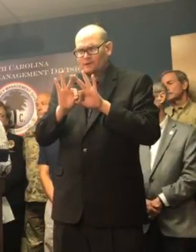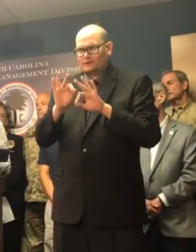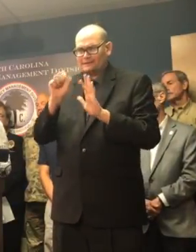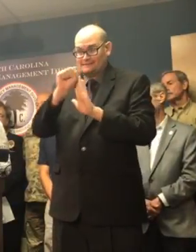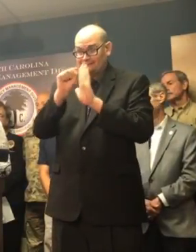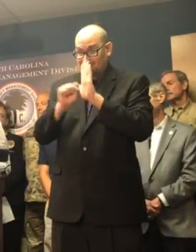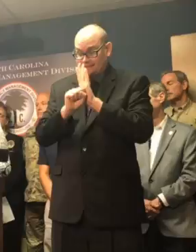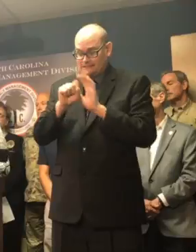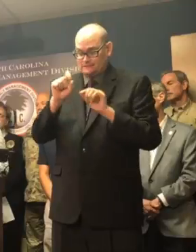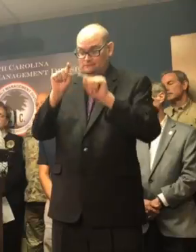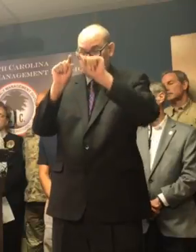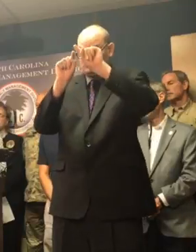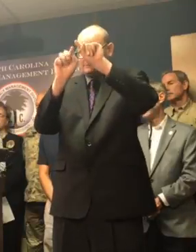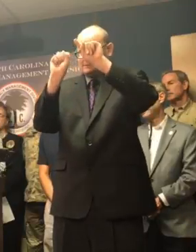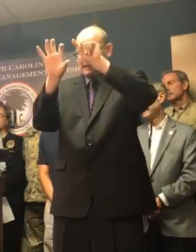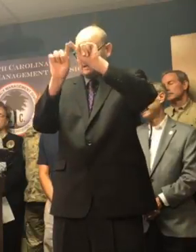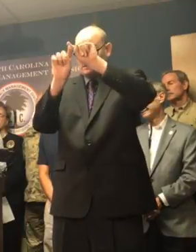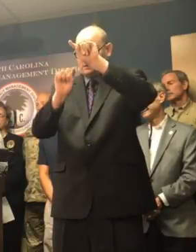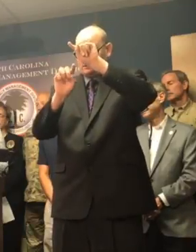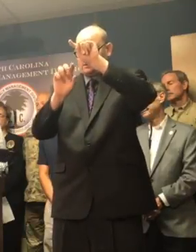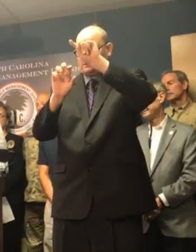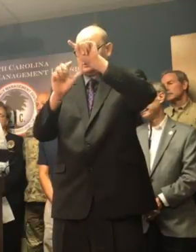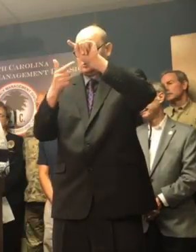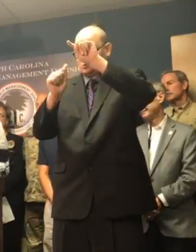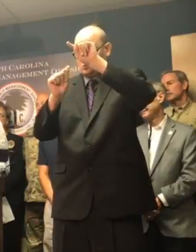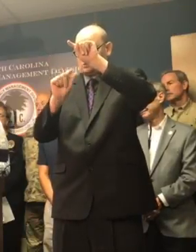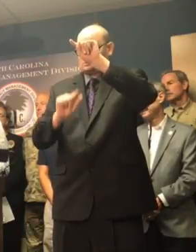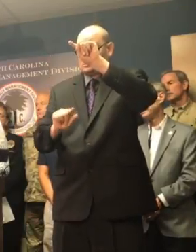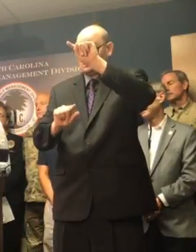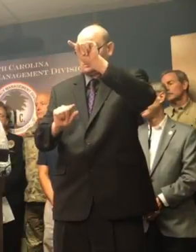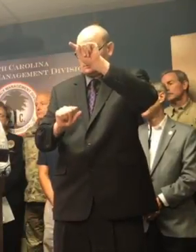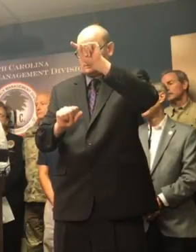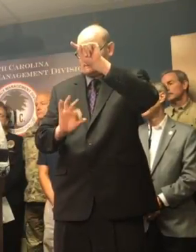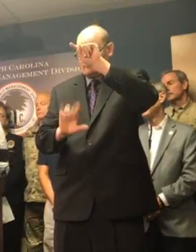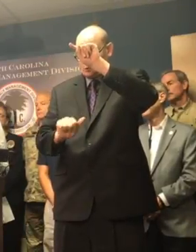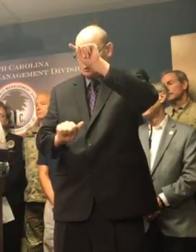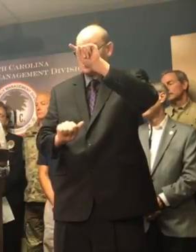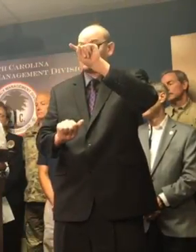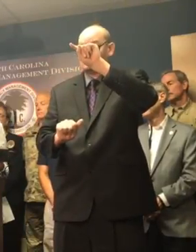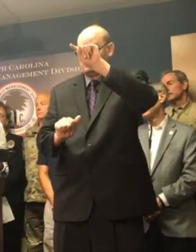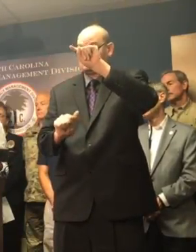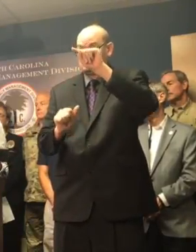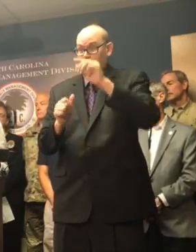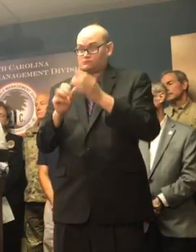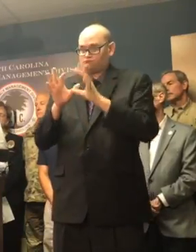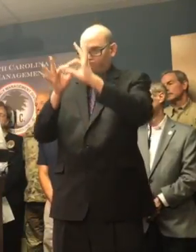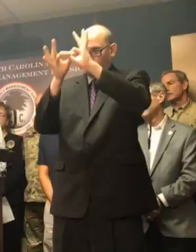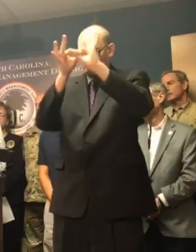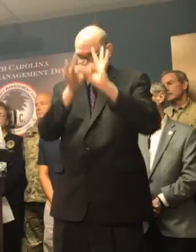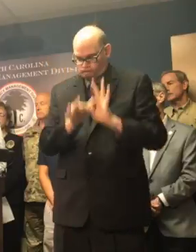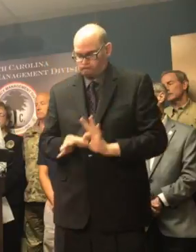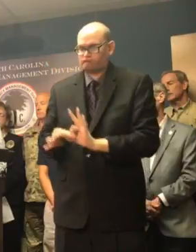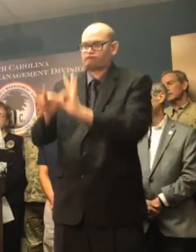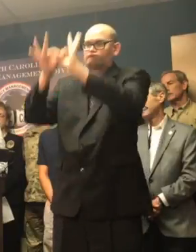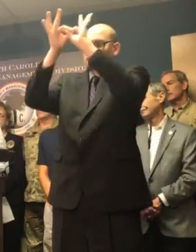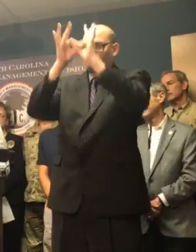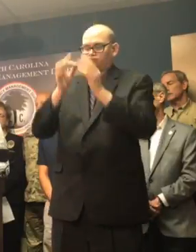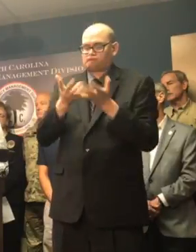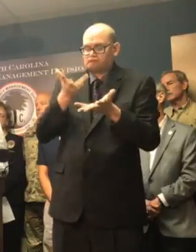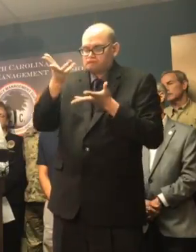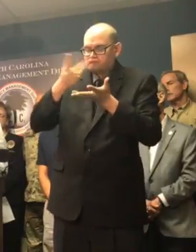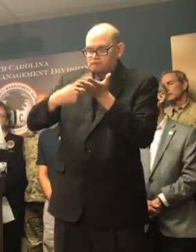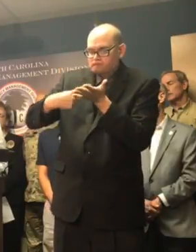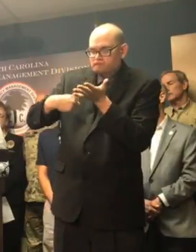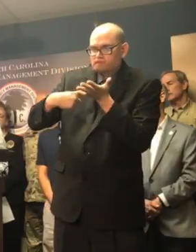having Florida, Georgia, South Carolina, and North Carolina talk together. And especially in light of Florida's evacuation, Georgia's